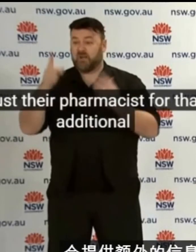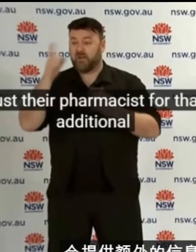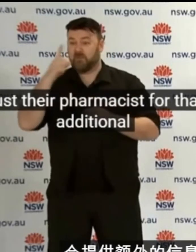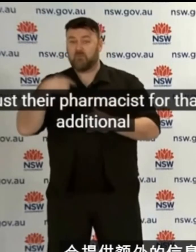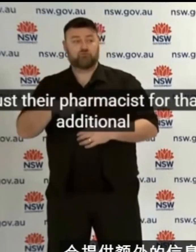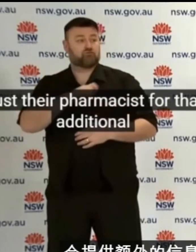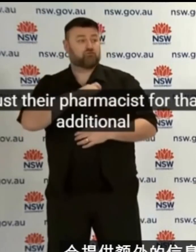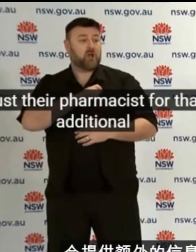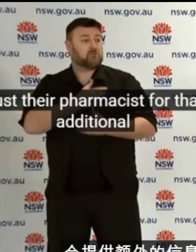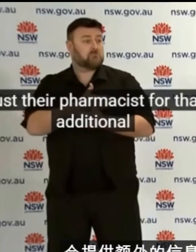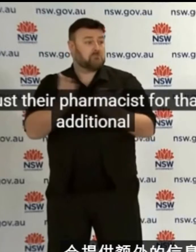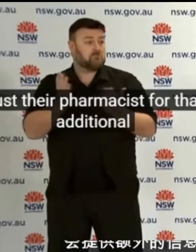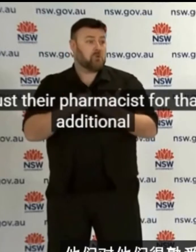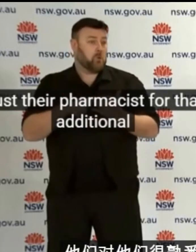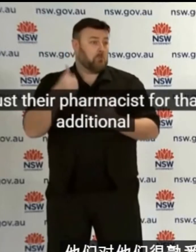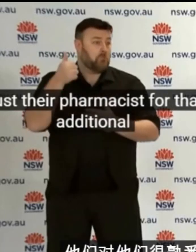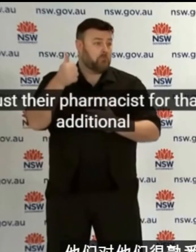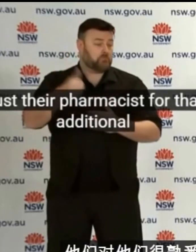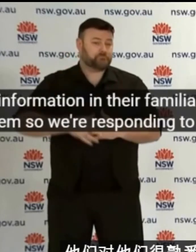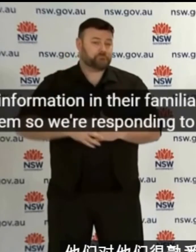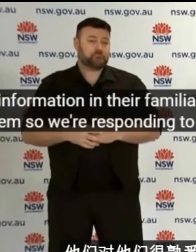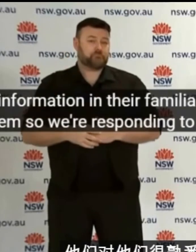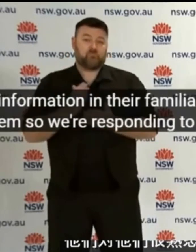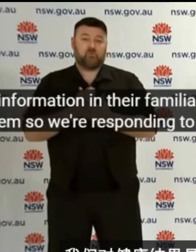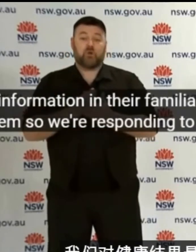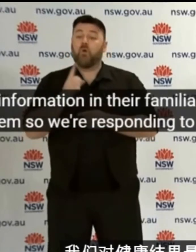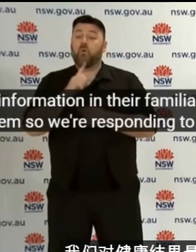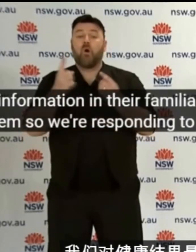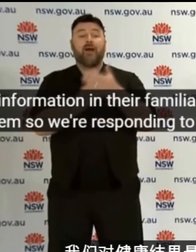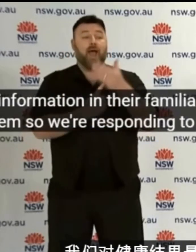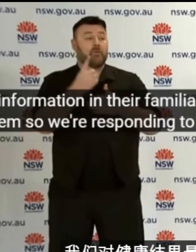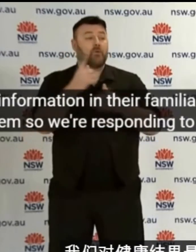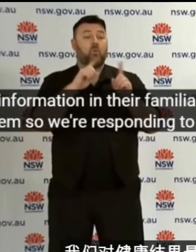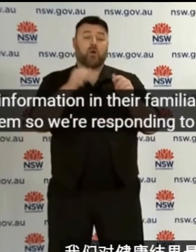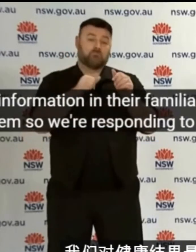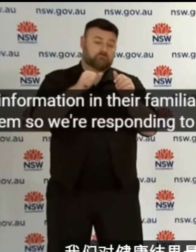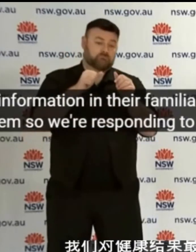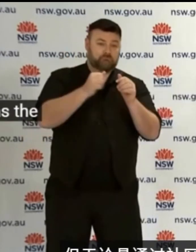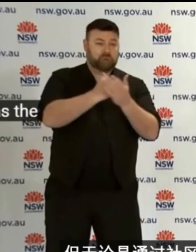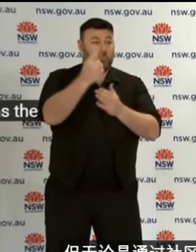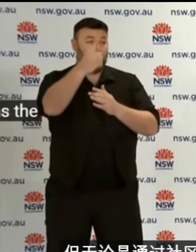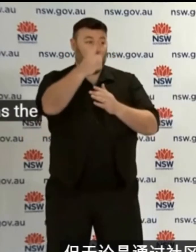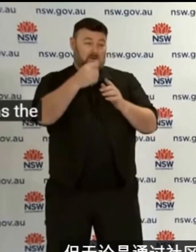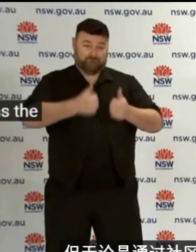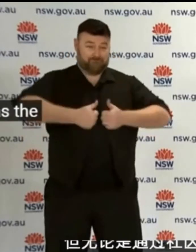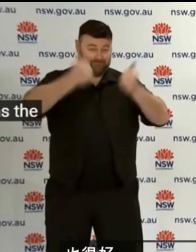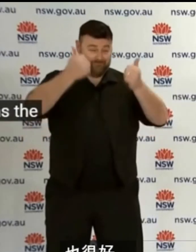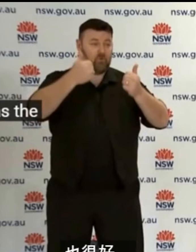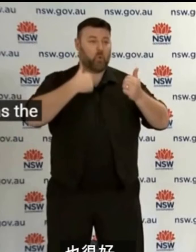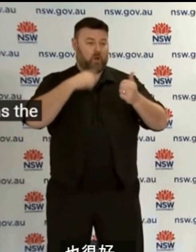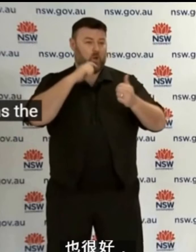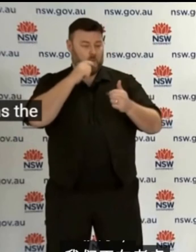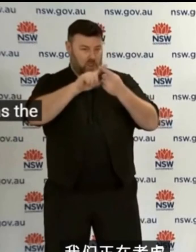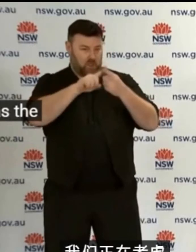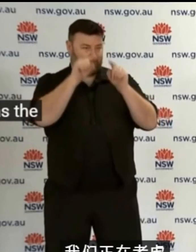familiar to them. So we're responding to what has the best health outcome, but whatever also is responding well through the community, and we're